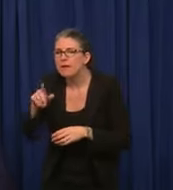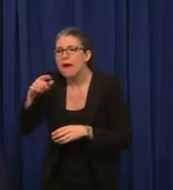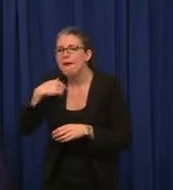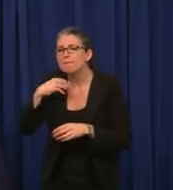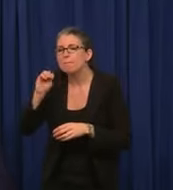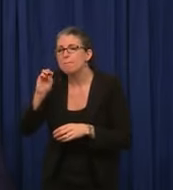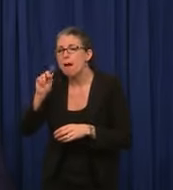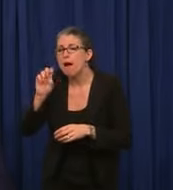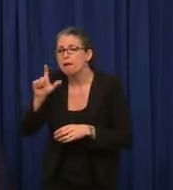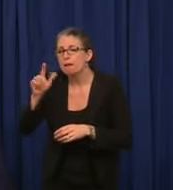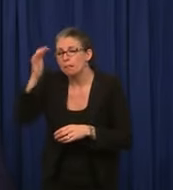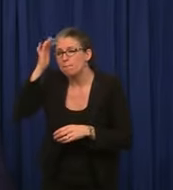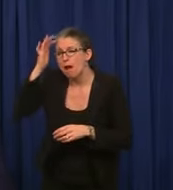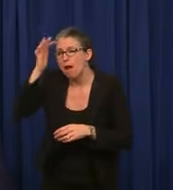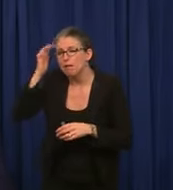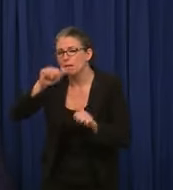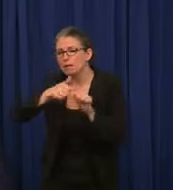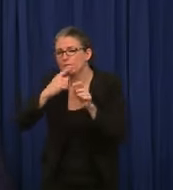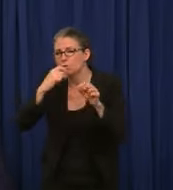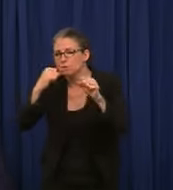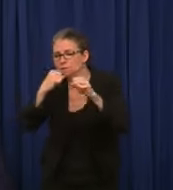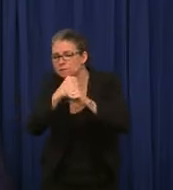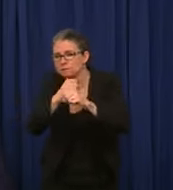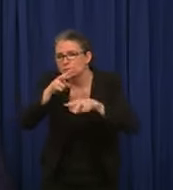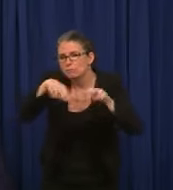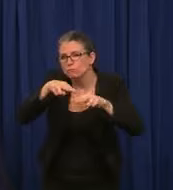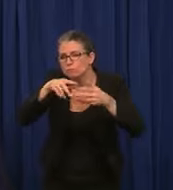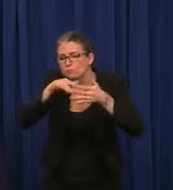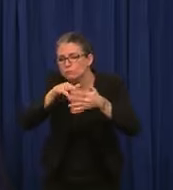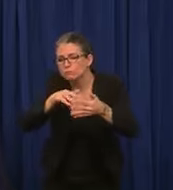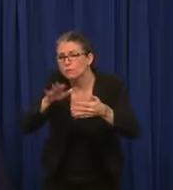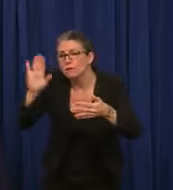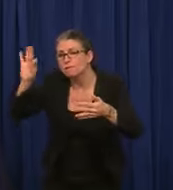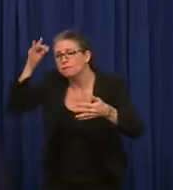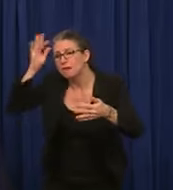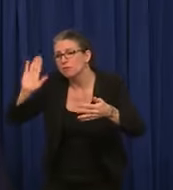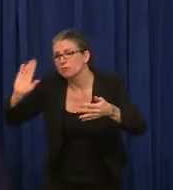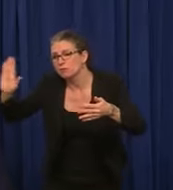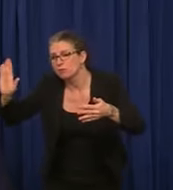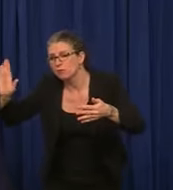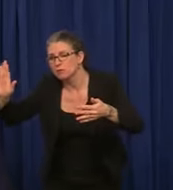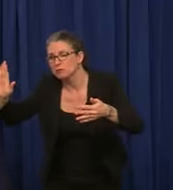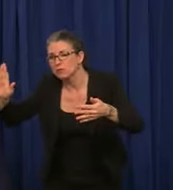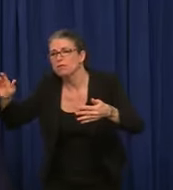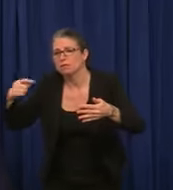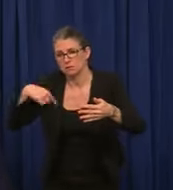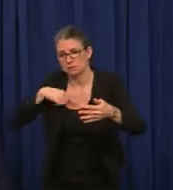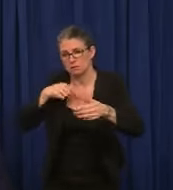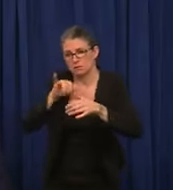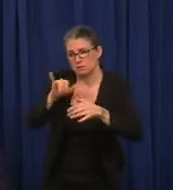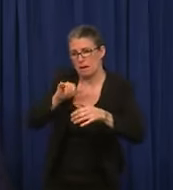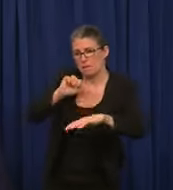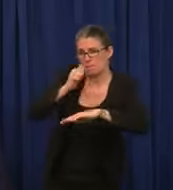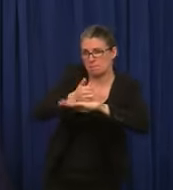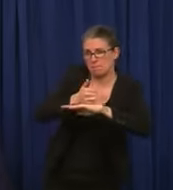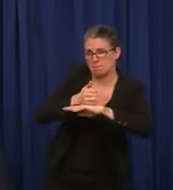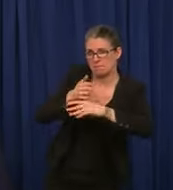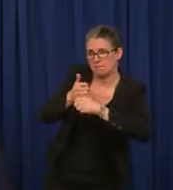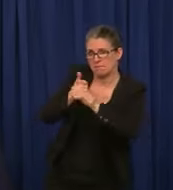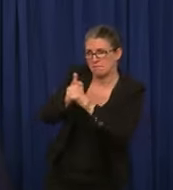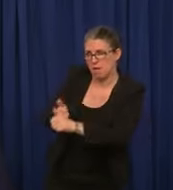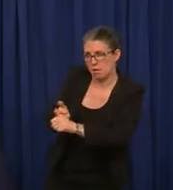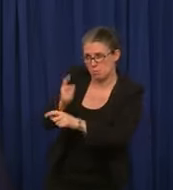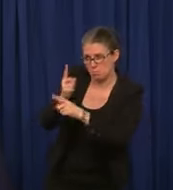some projections for what is likely to happen in Maine. And I know the numbers are scary, but